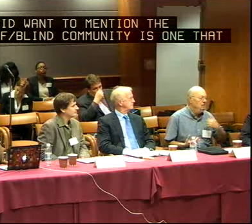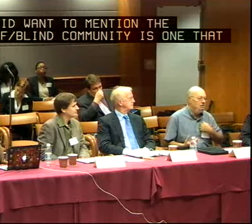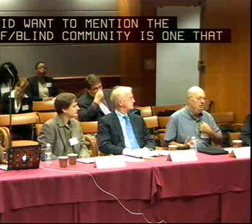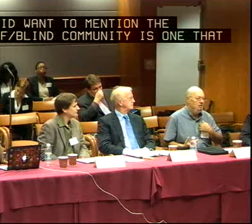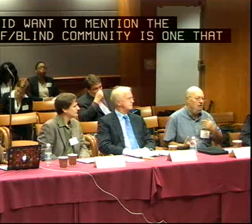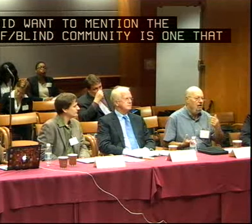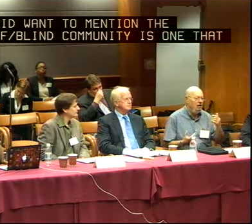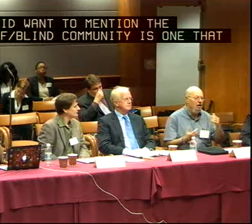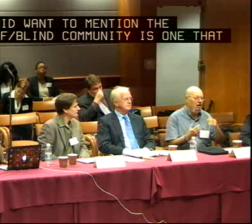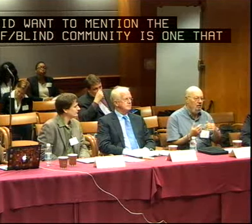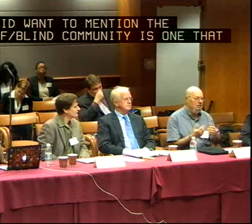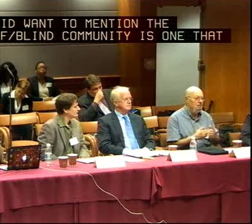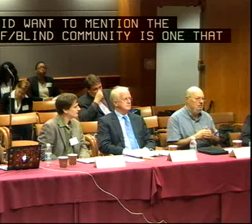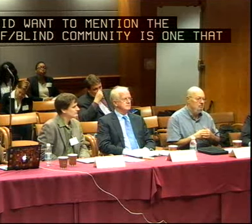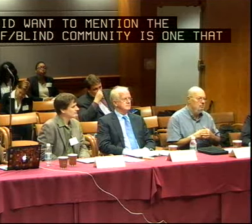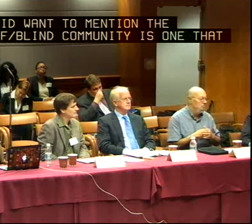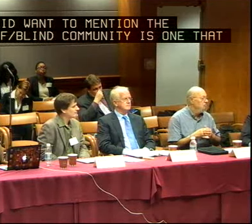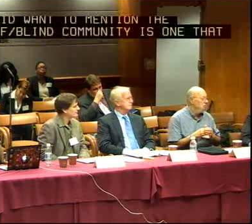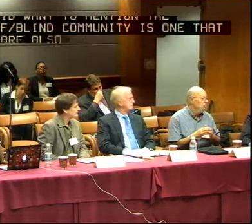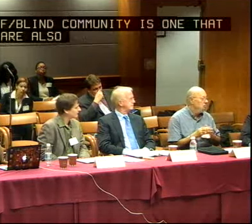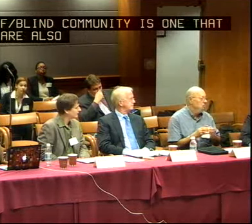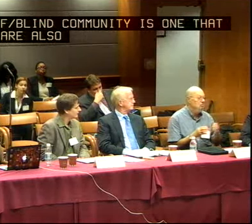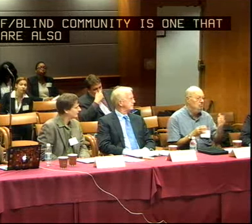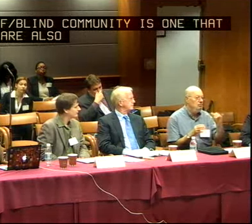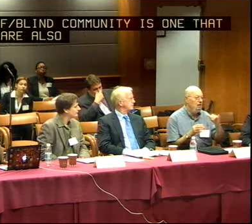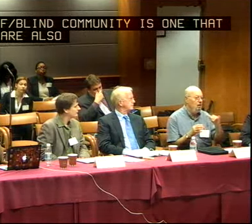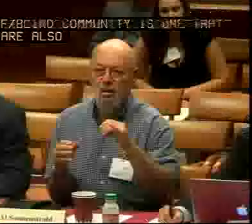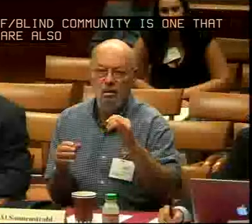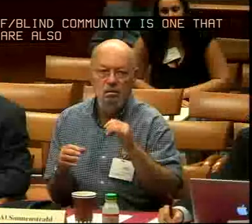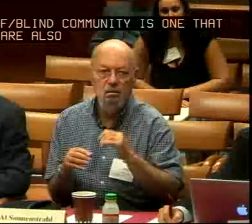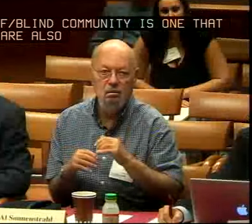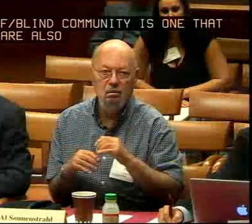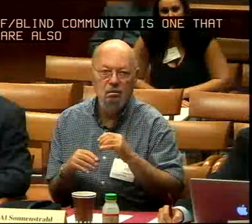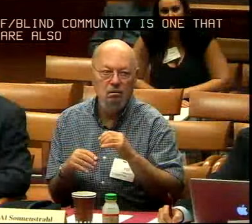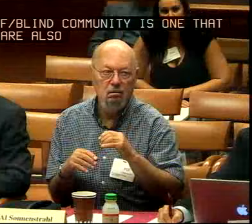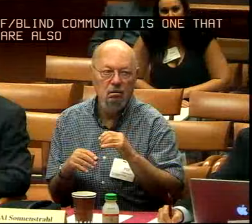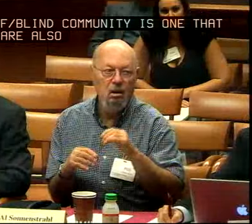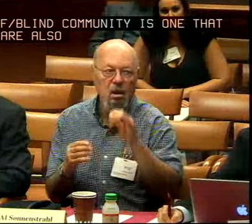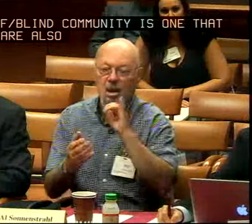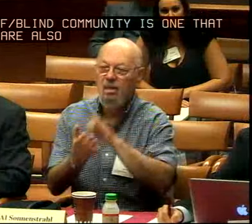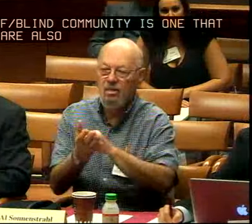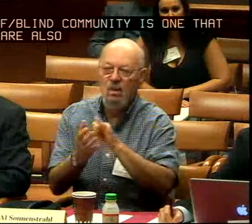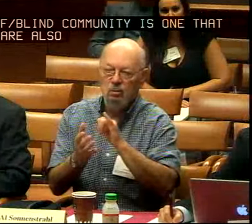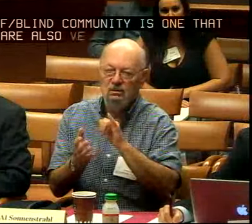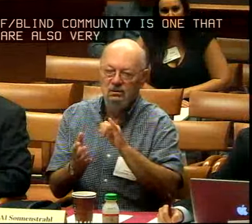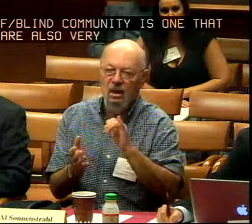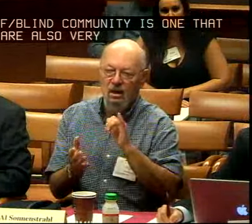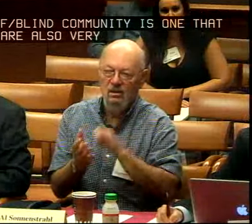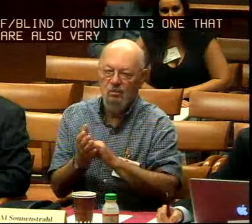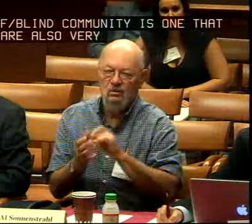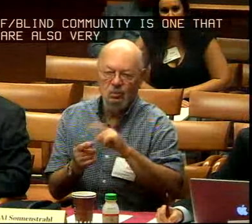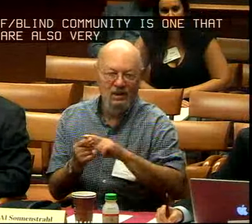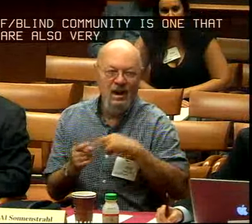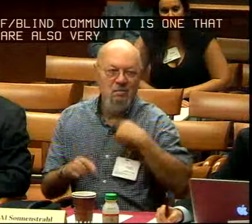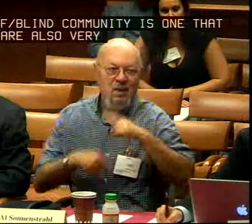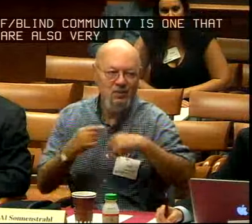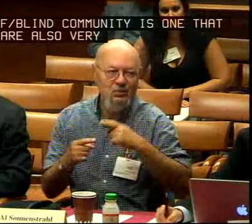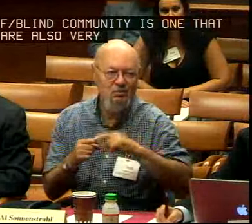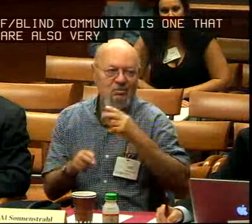also very receptive to issues of. Go ahead, Al. Yeah, this is Al. That's what I was about to